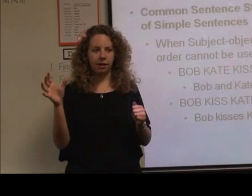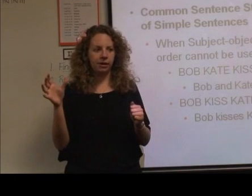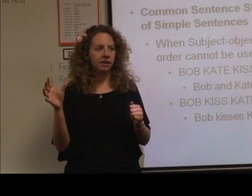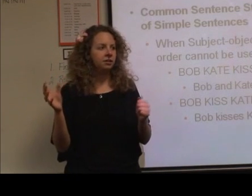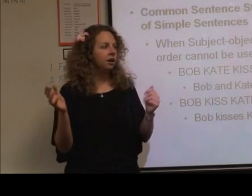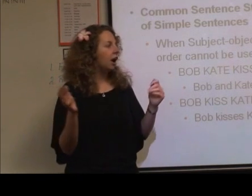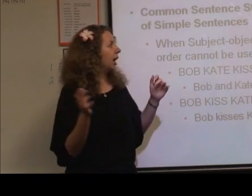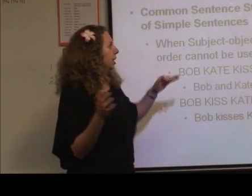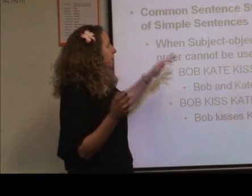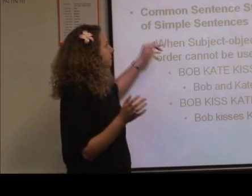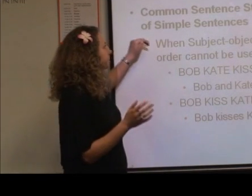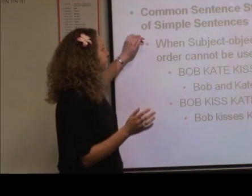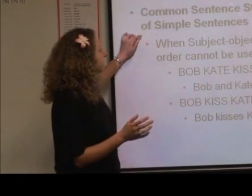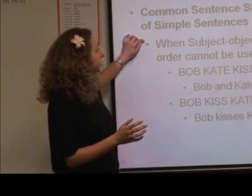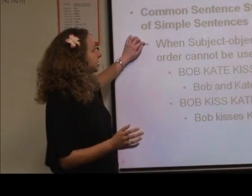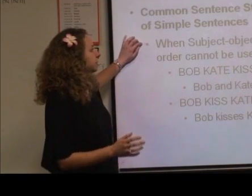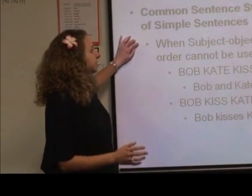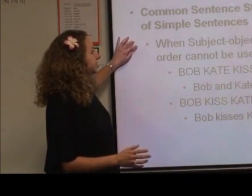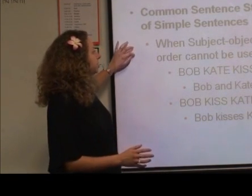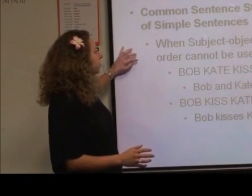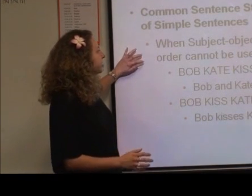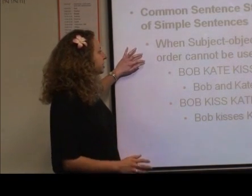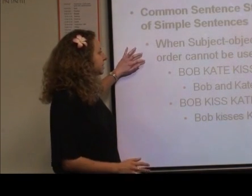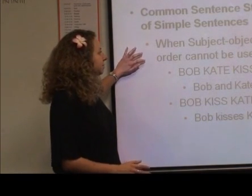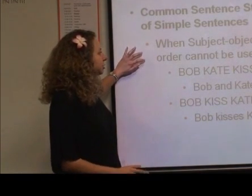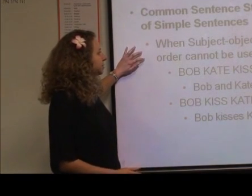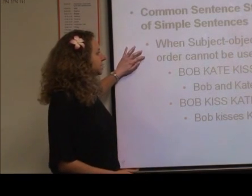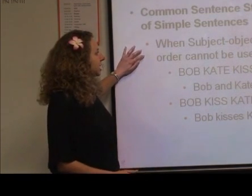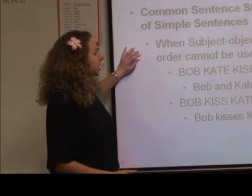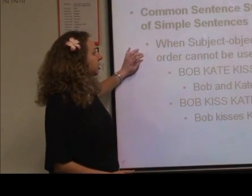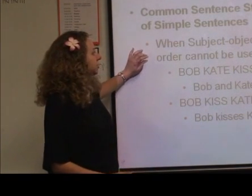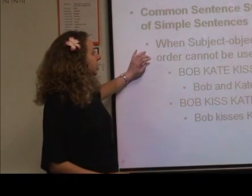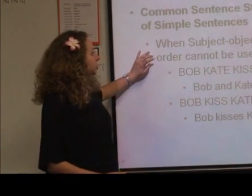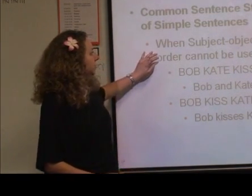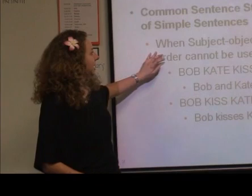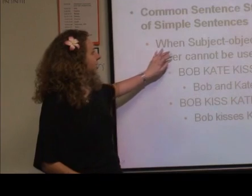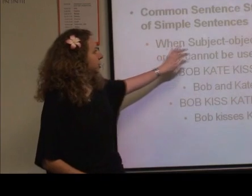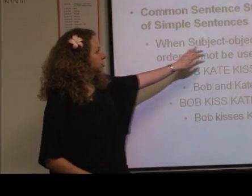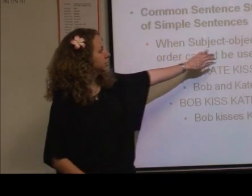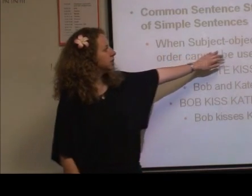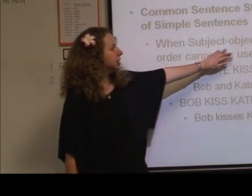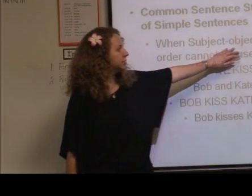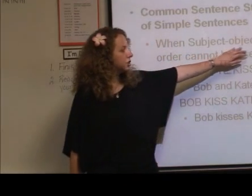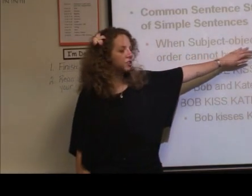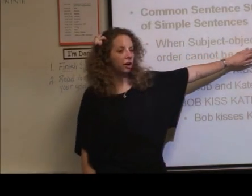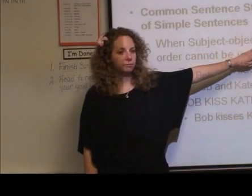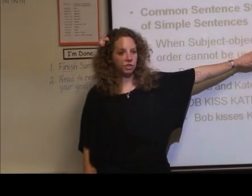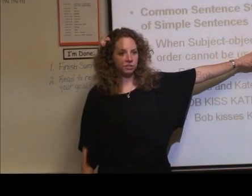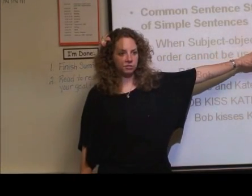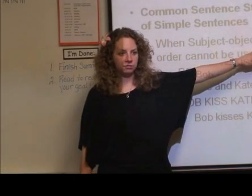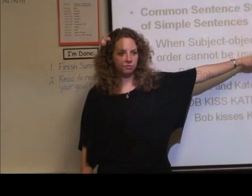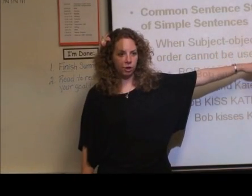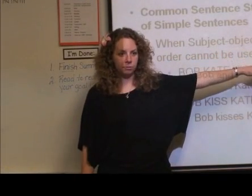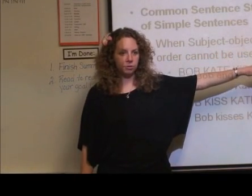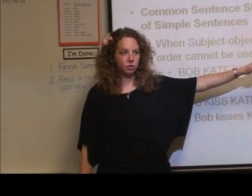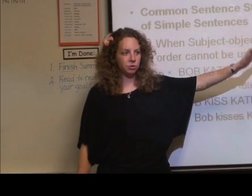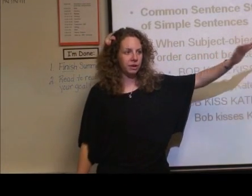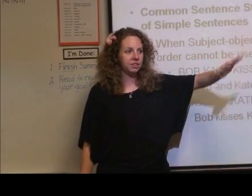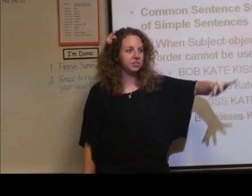that way. In this one, then one of their examples was saying that you can't use the subject, object, verb. So the way that